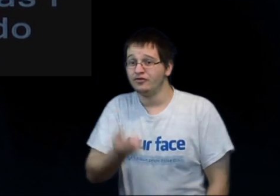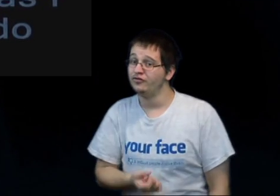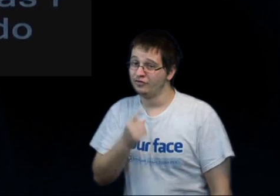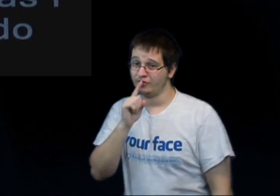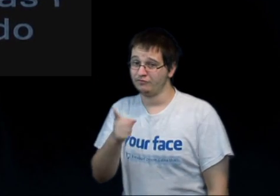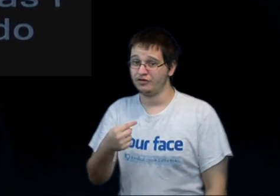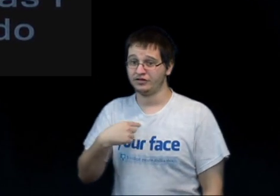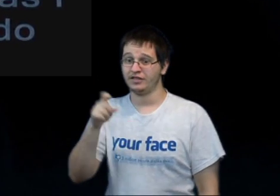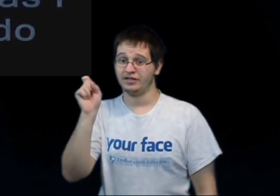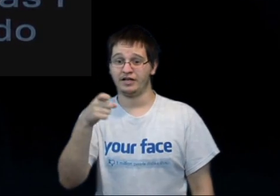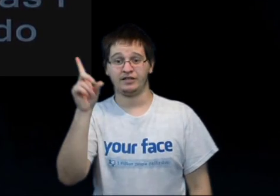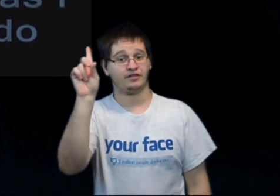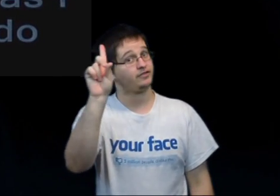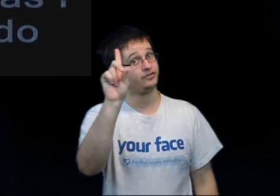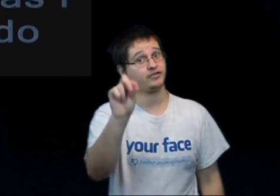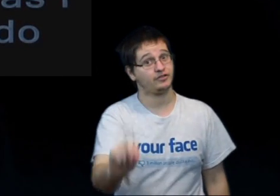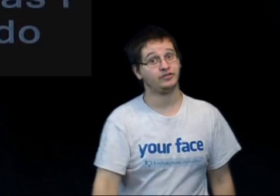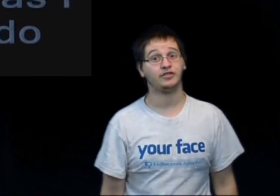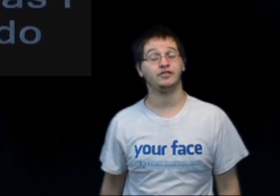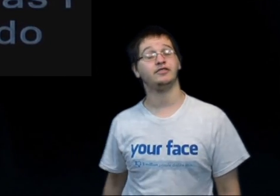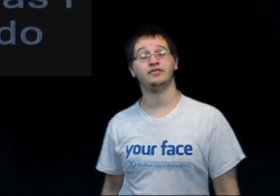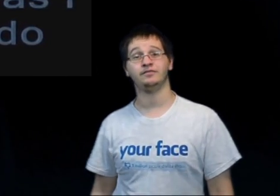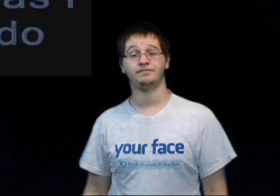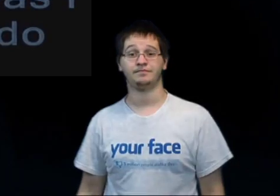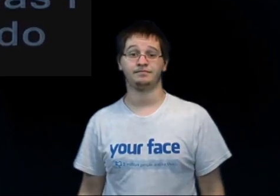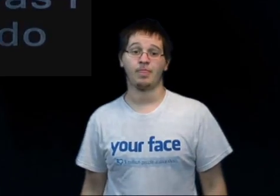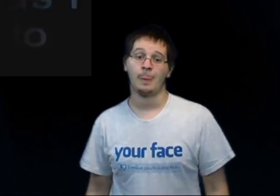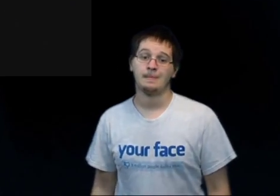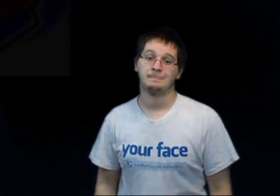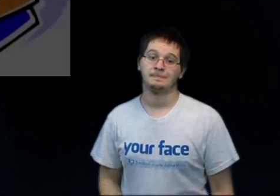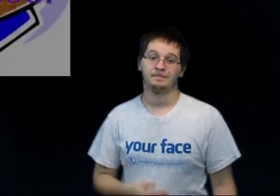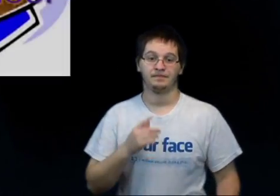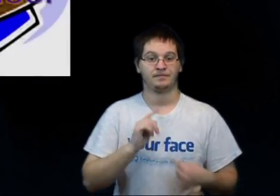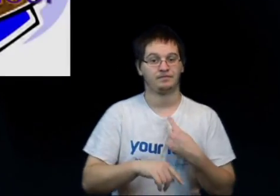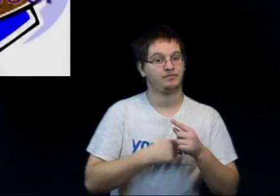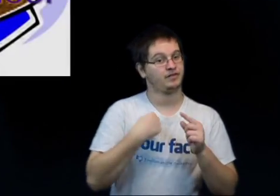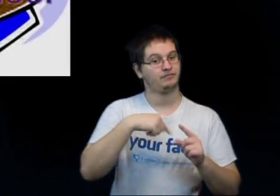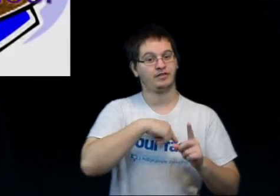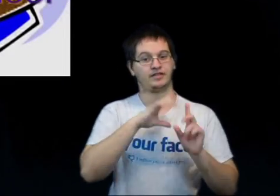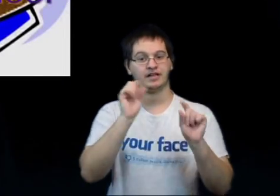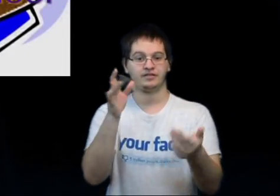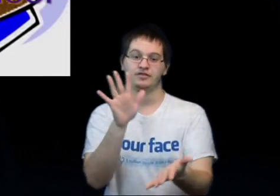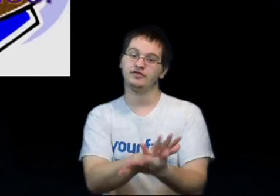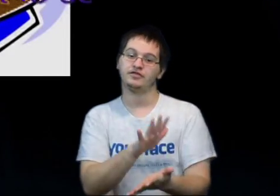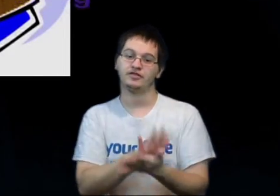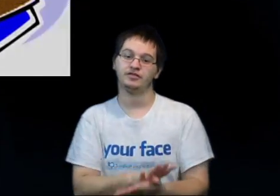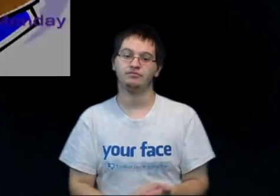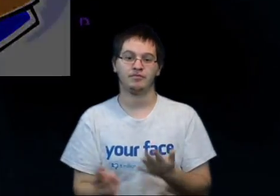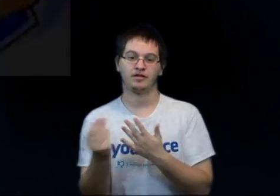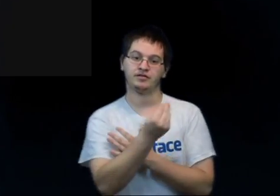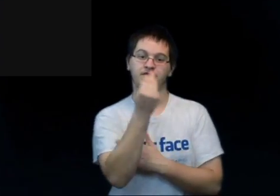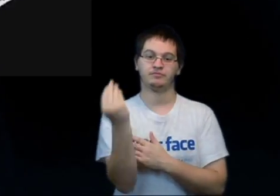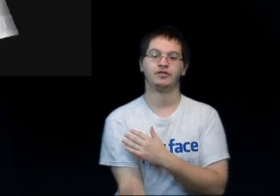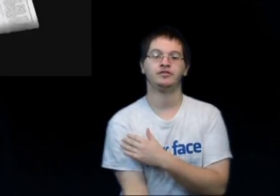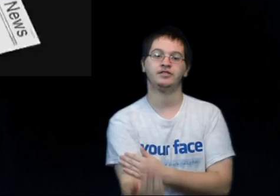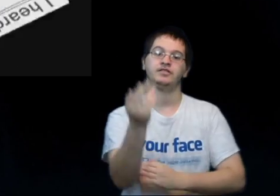I knew just what it was I had to do But when we got to school